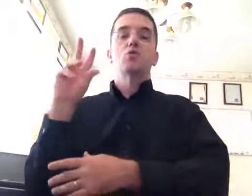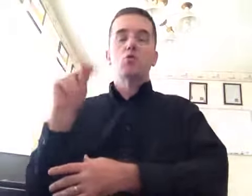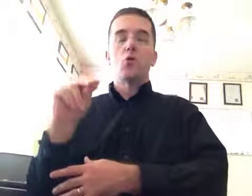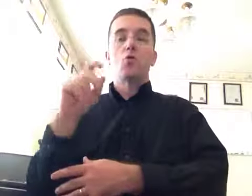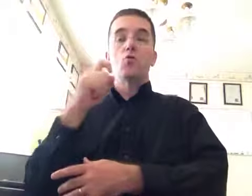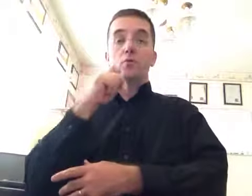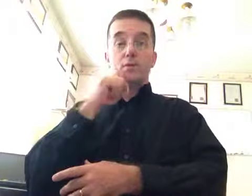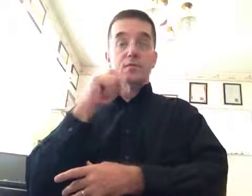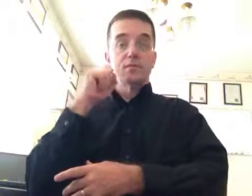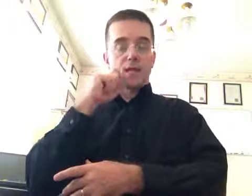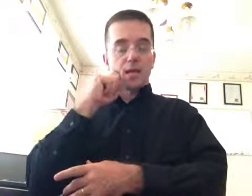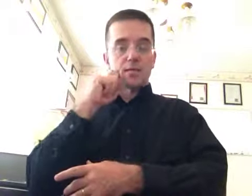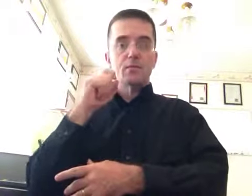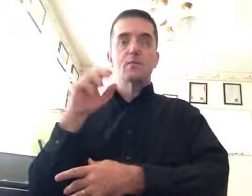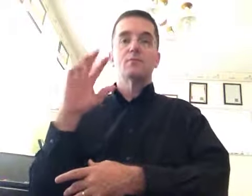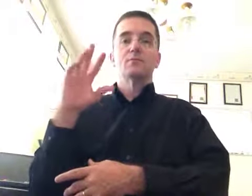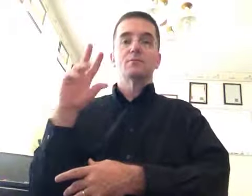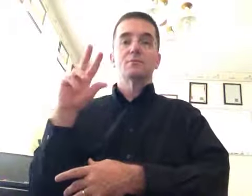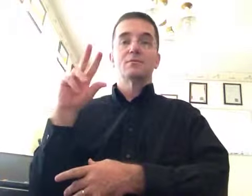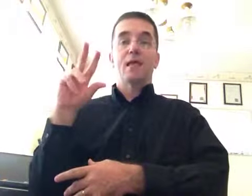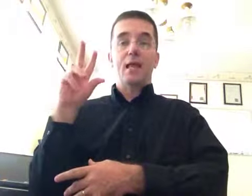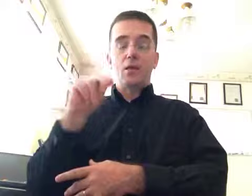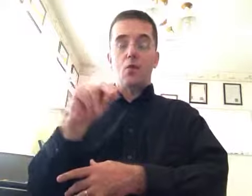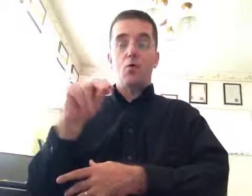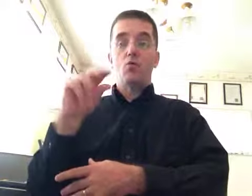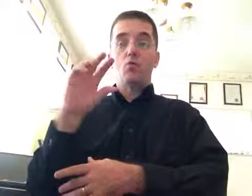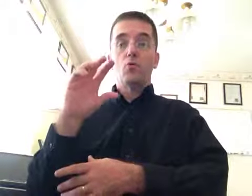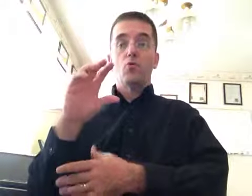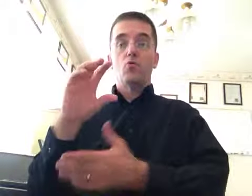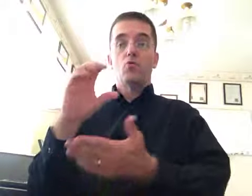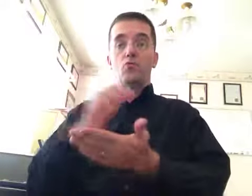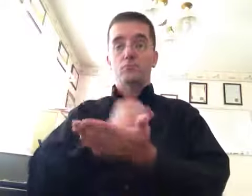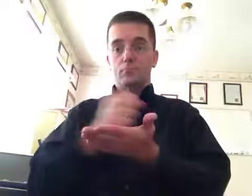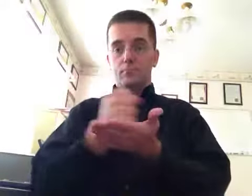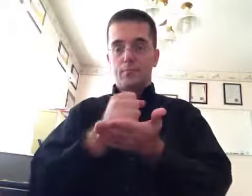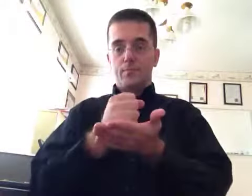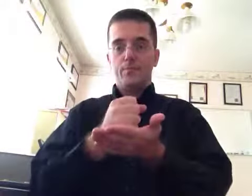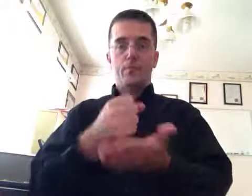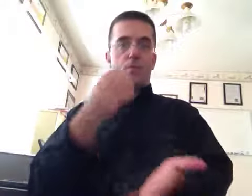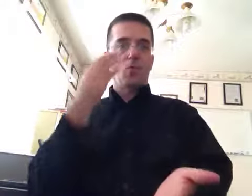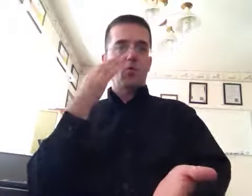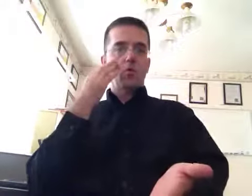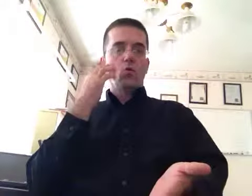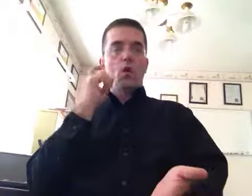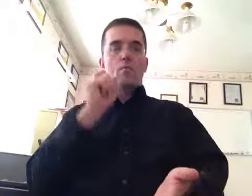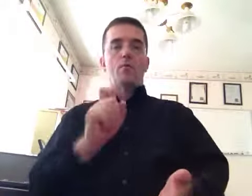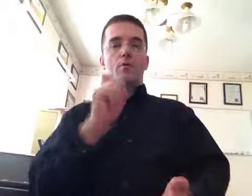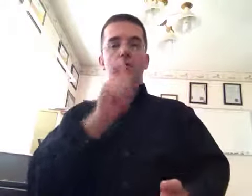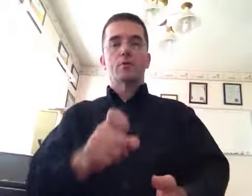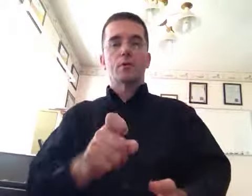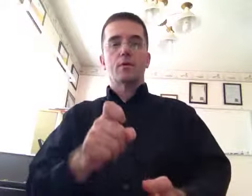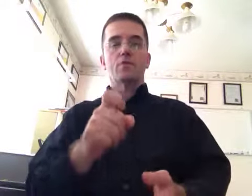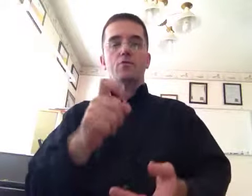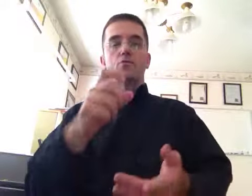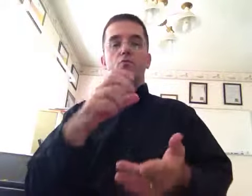everybody. And someone giving you a piece of plastic does not make you an adult.